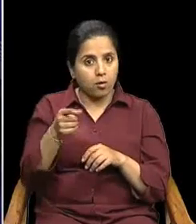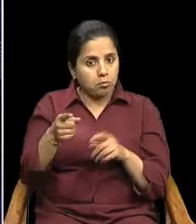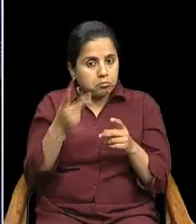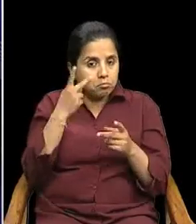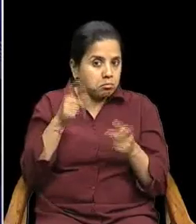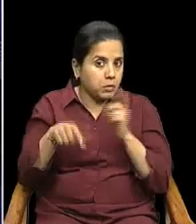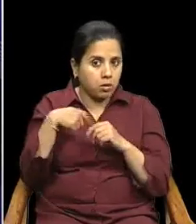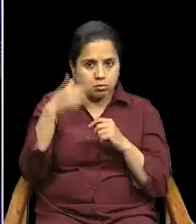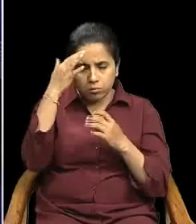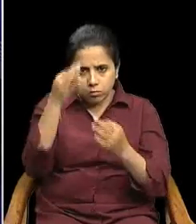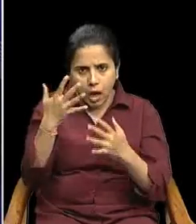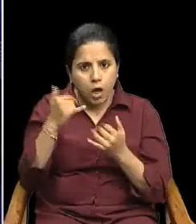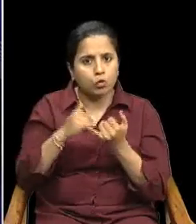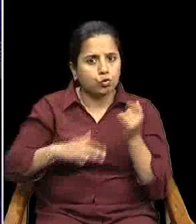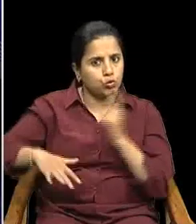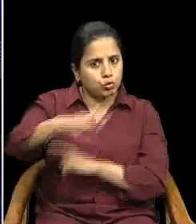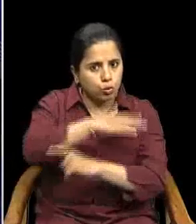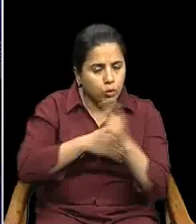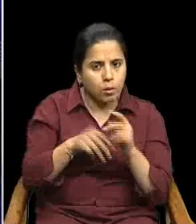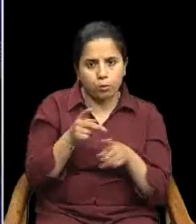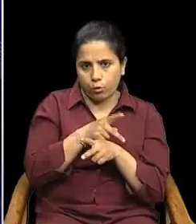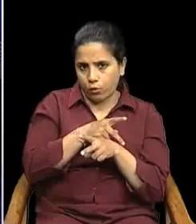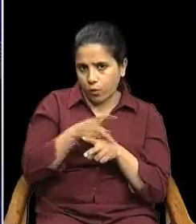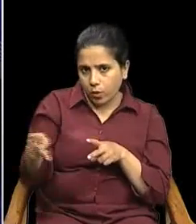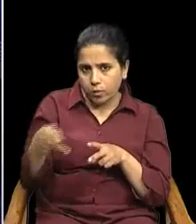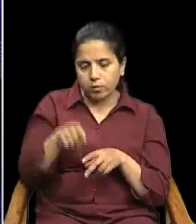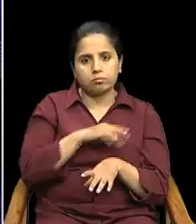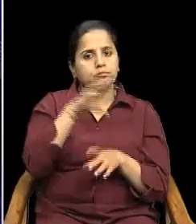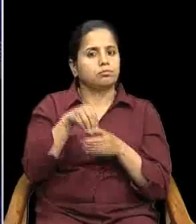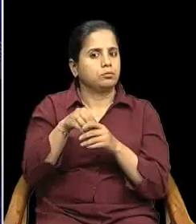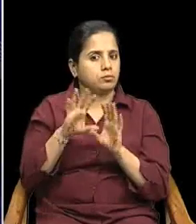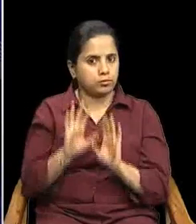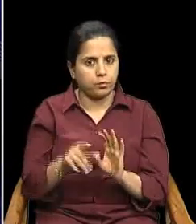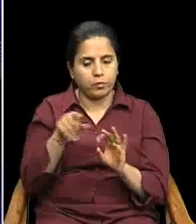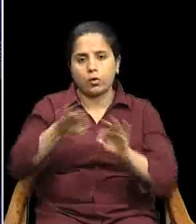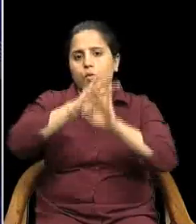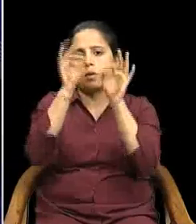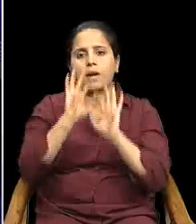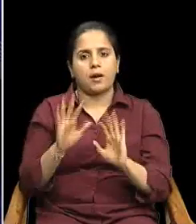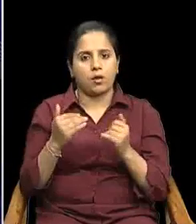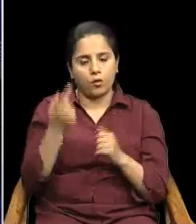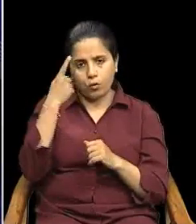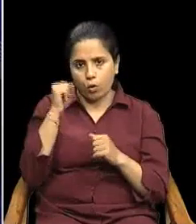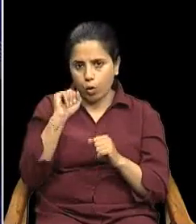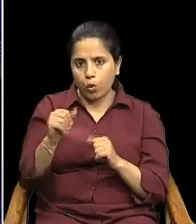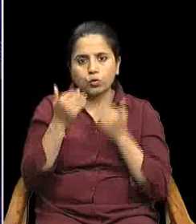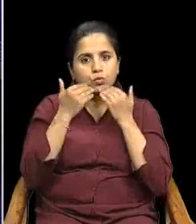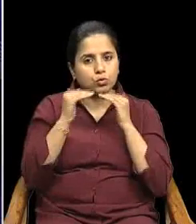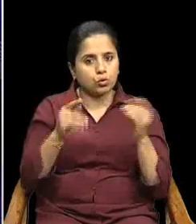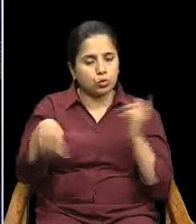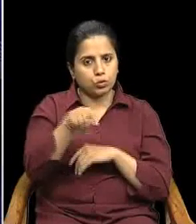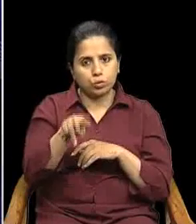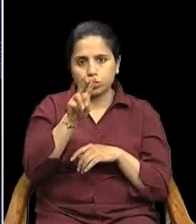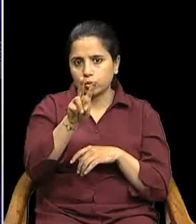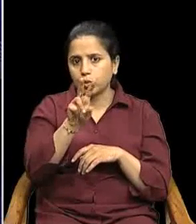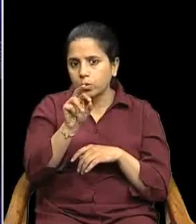intellectually, socially, professionally engaged and ready to make their students